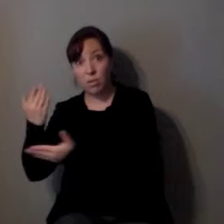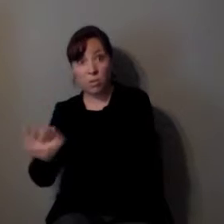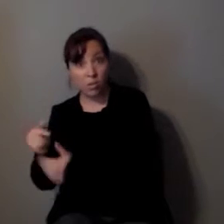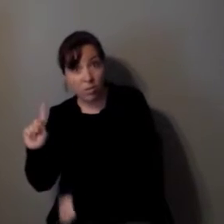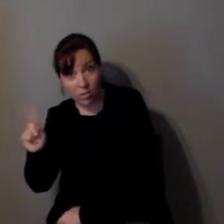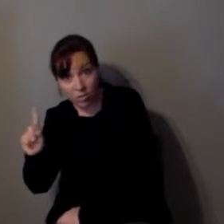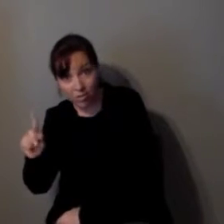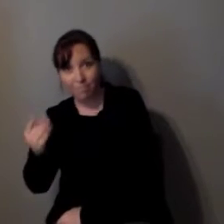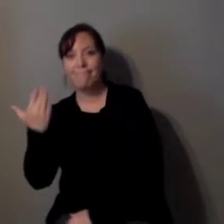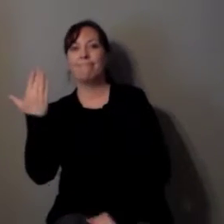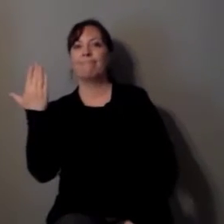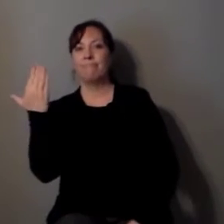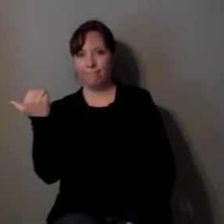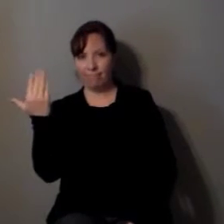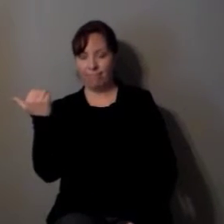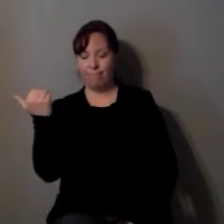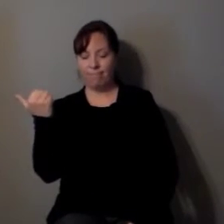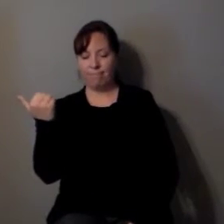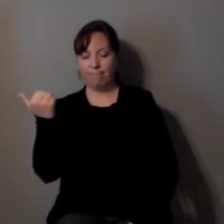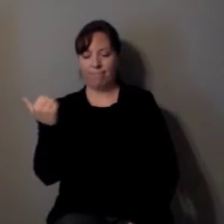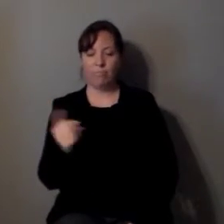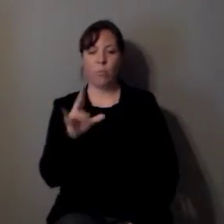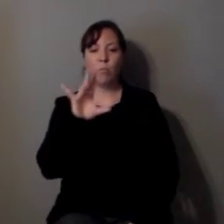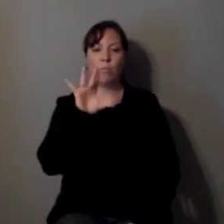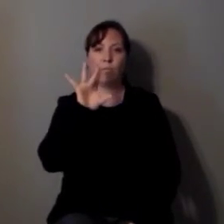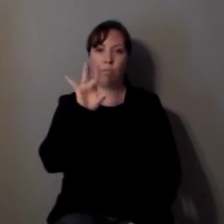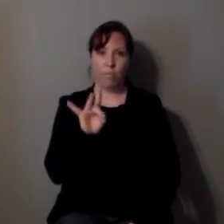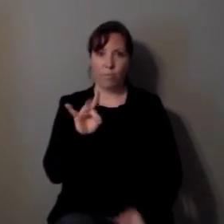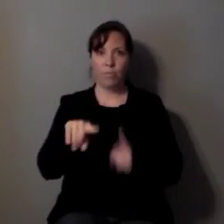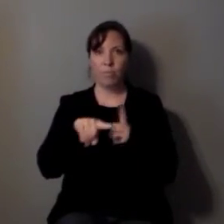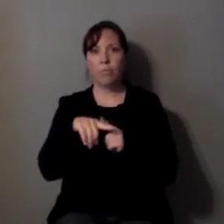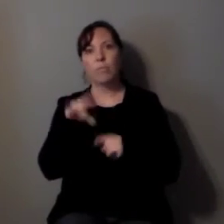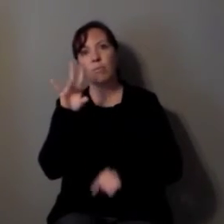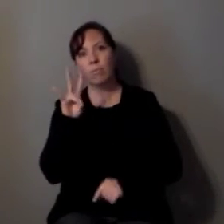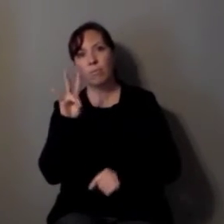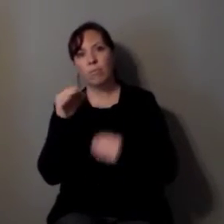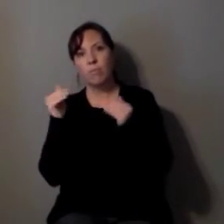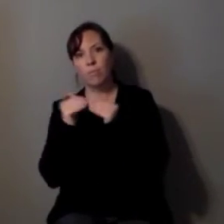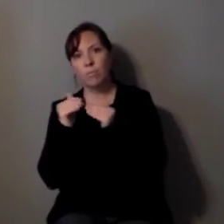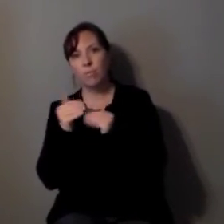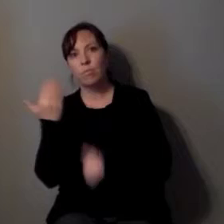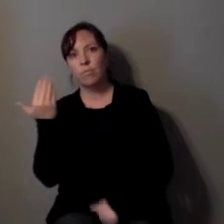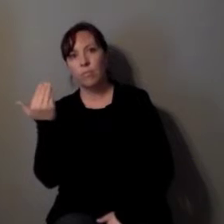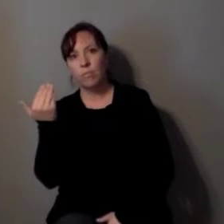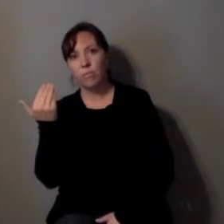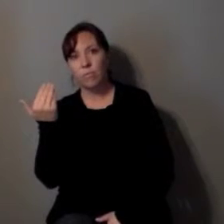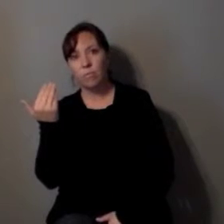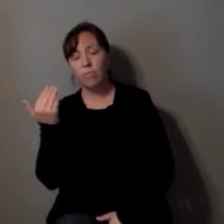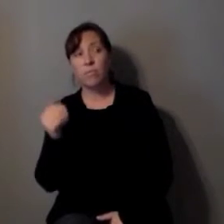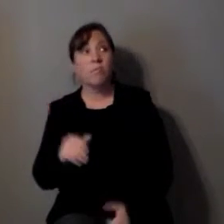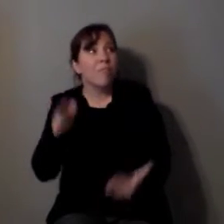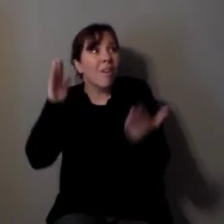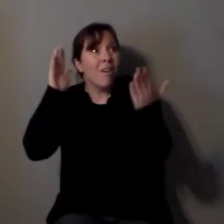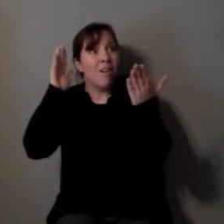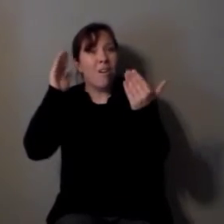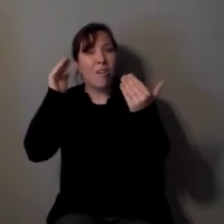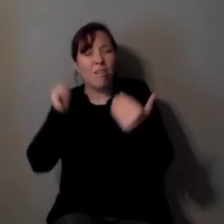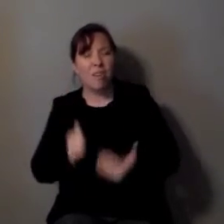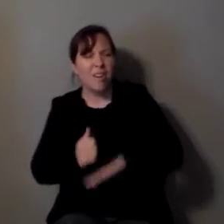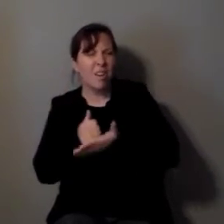15. So hopefully that gives you a sense of how to do these types of problems. And more than, I guess this, and